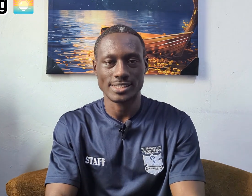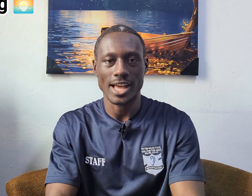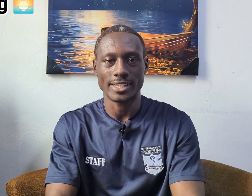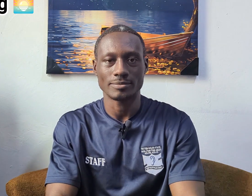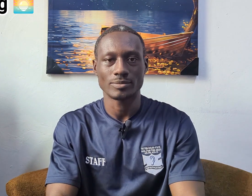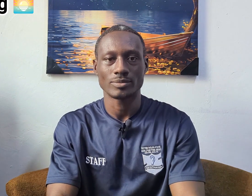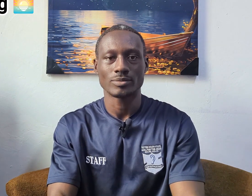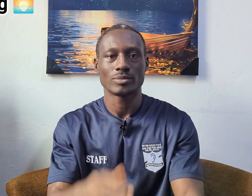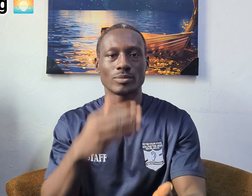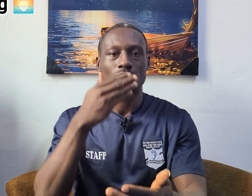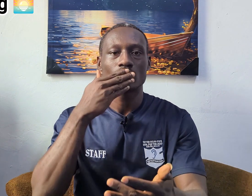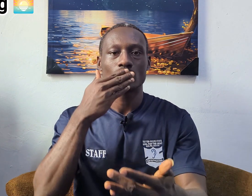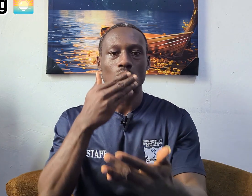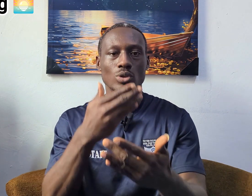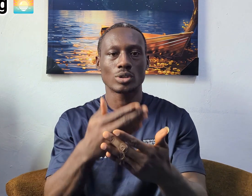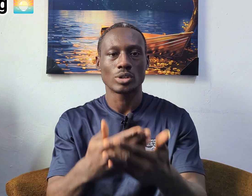sign. Good